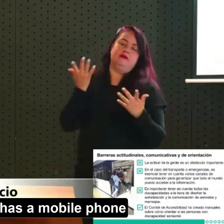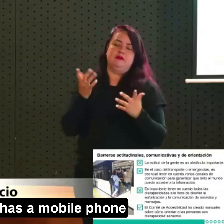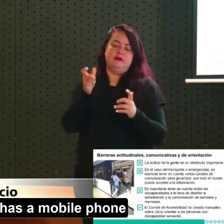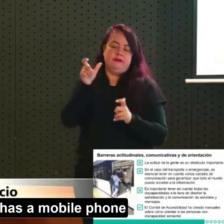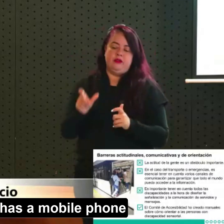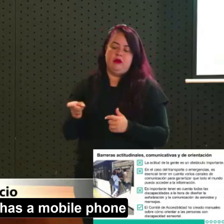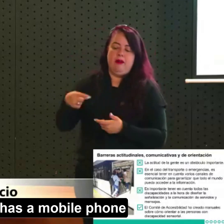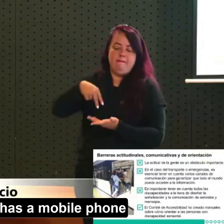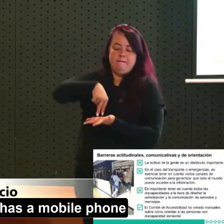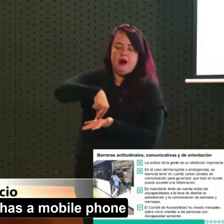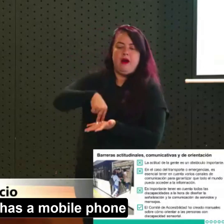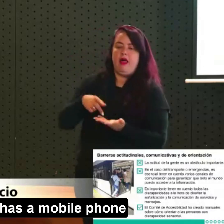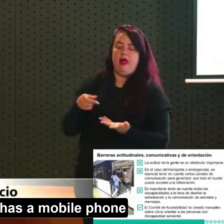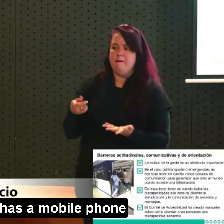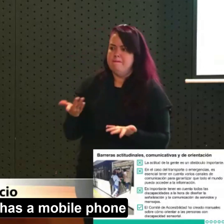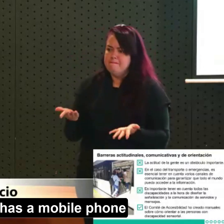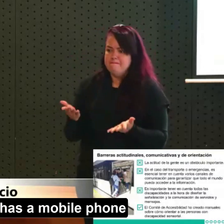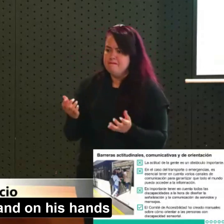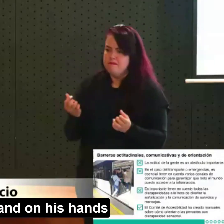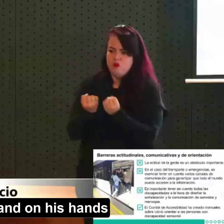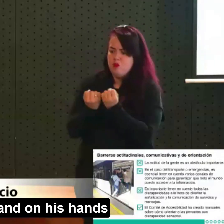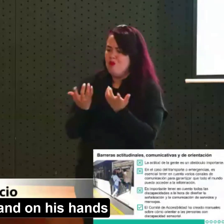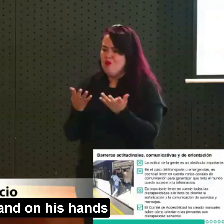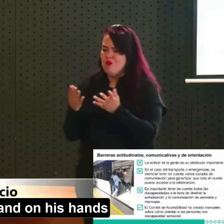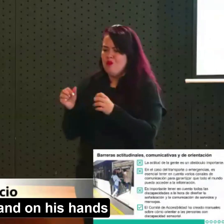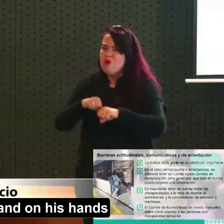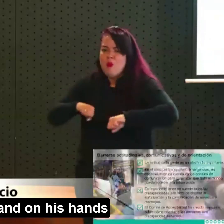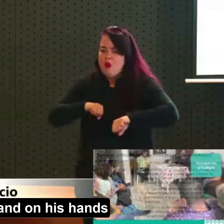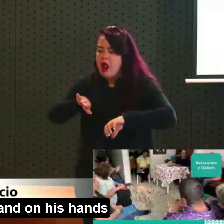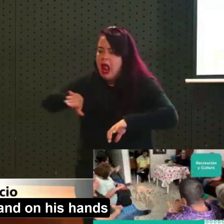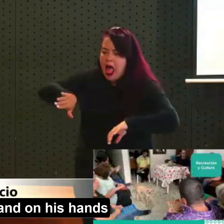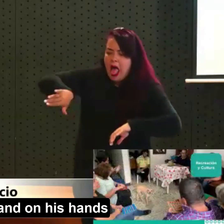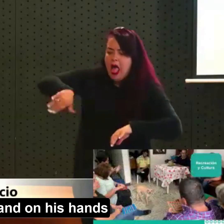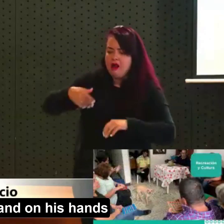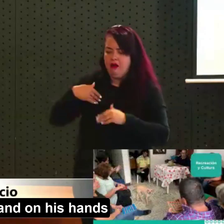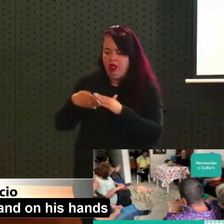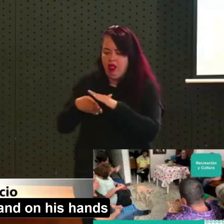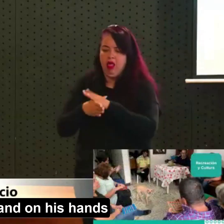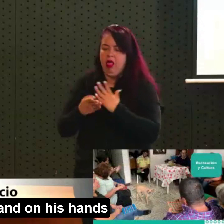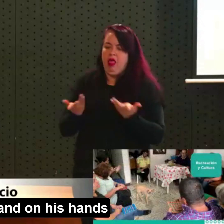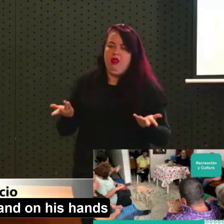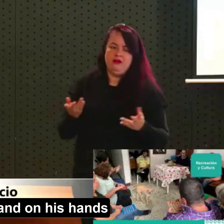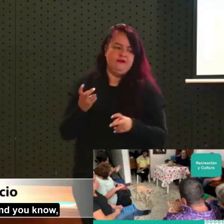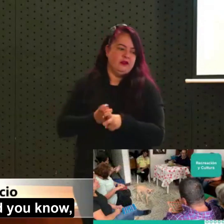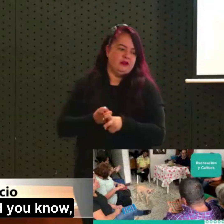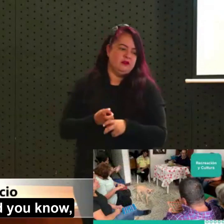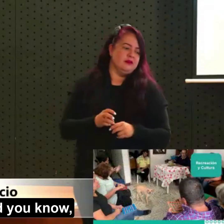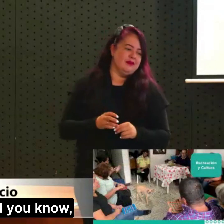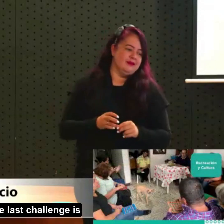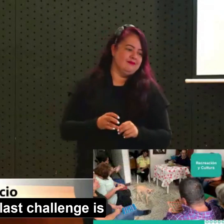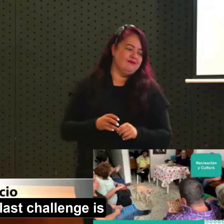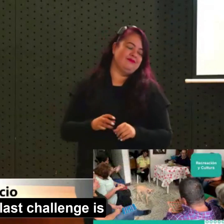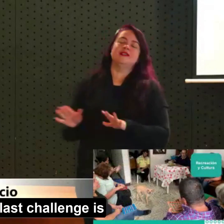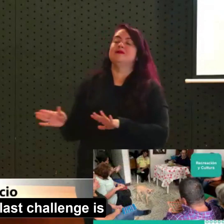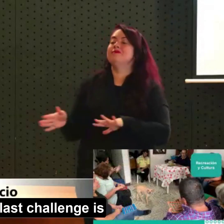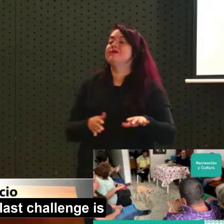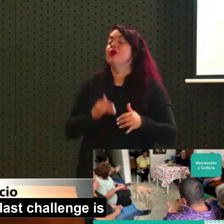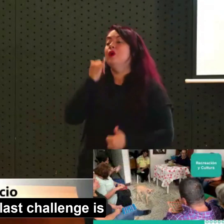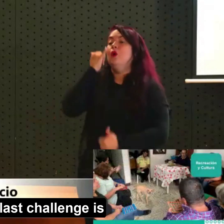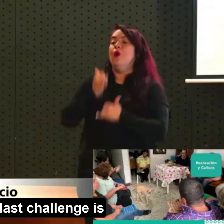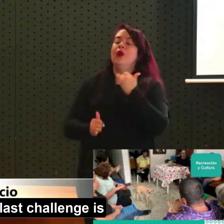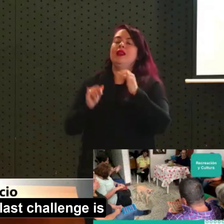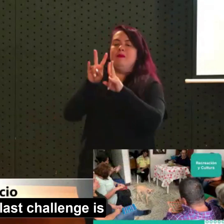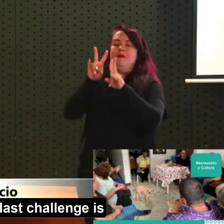there. He actually has a mobile phone on her hand, on his hand, and And the